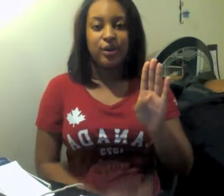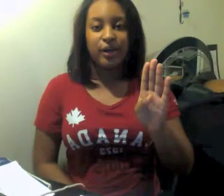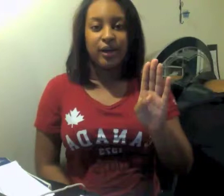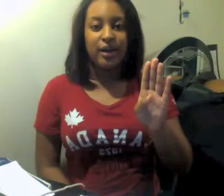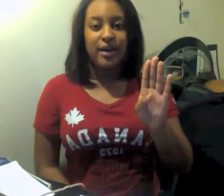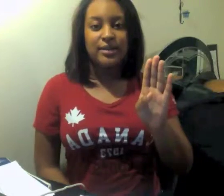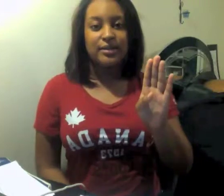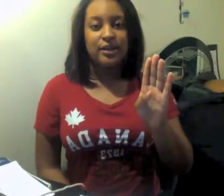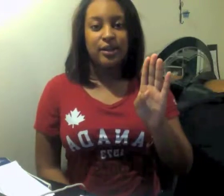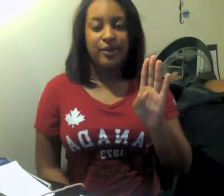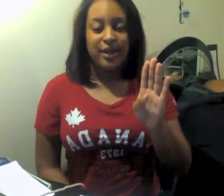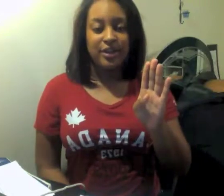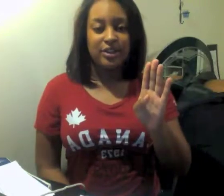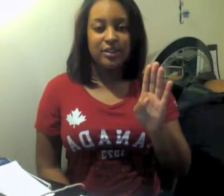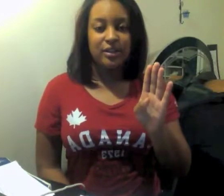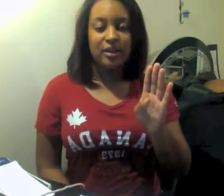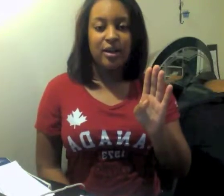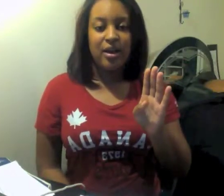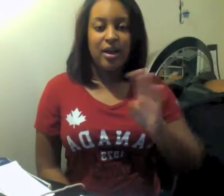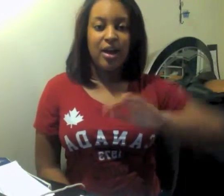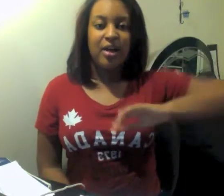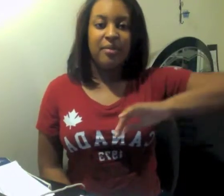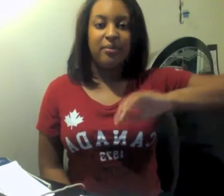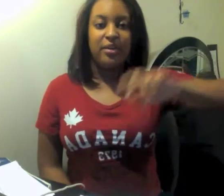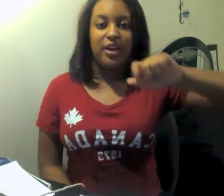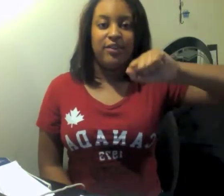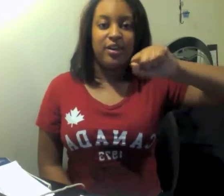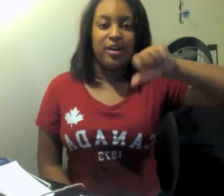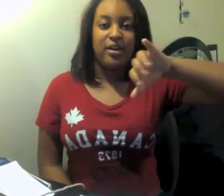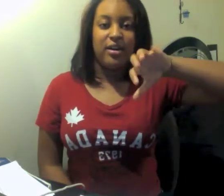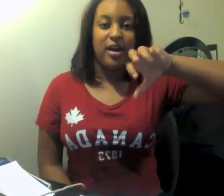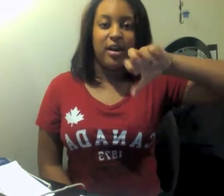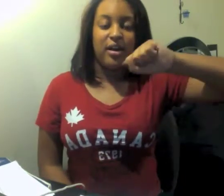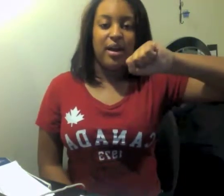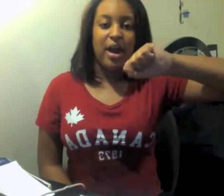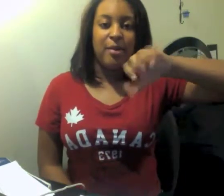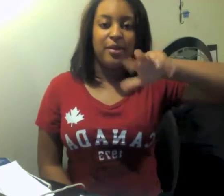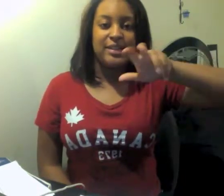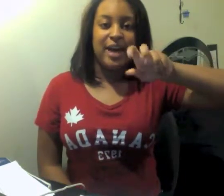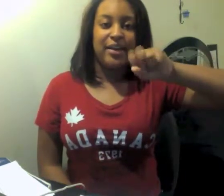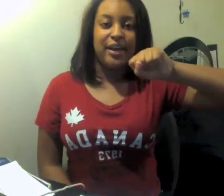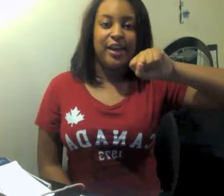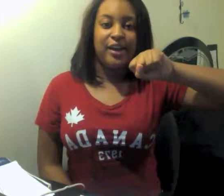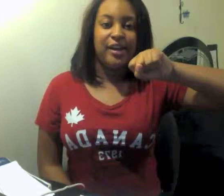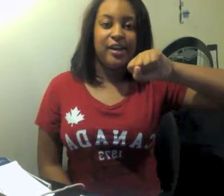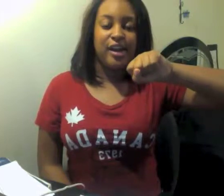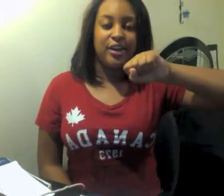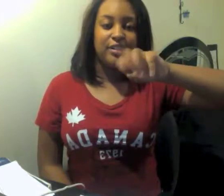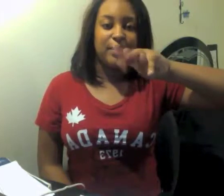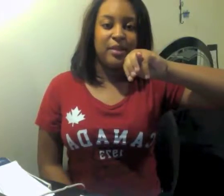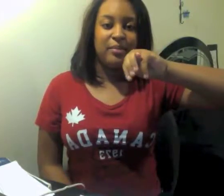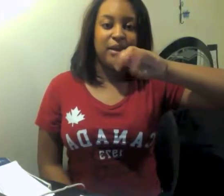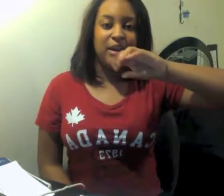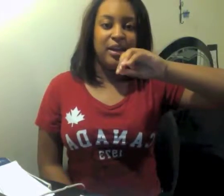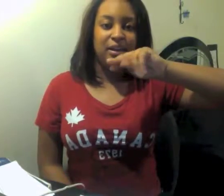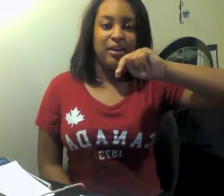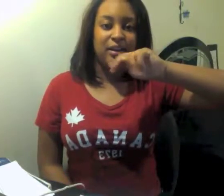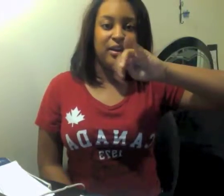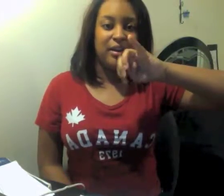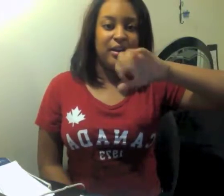shoulder. It's a good location. If your elbow is out here and you're spelling money, it